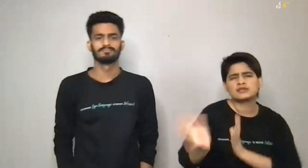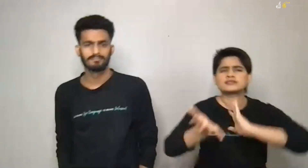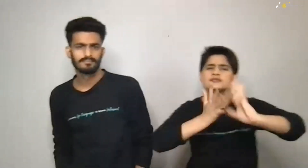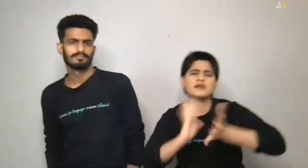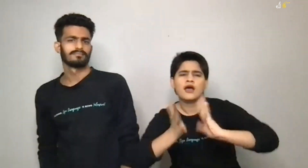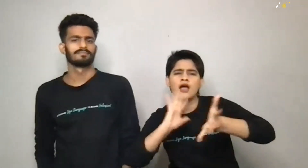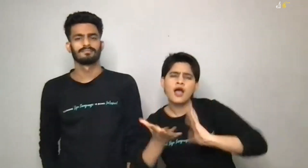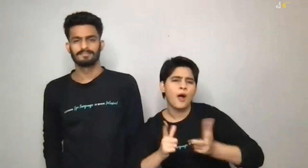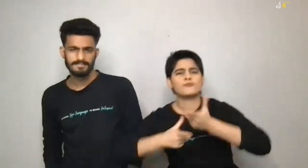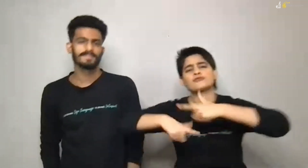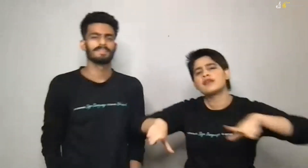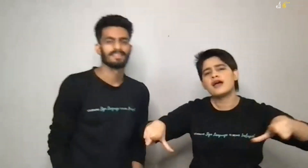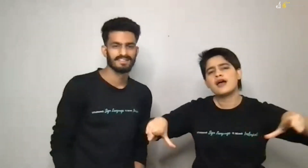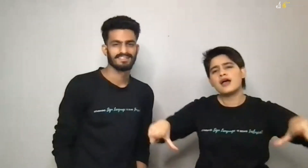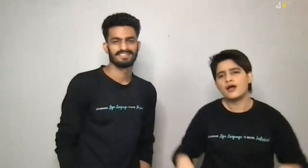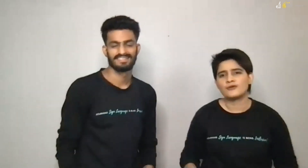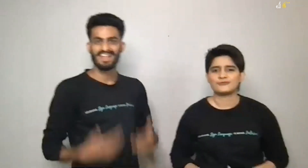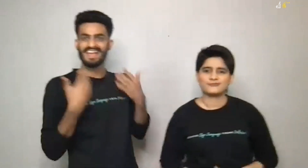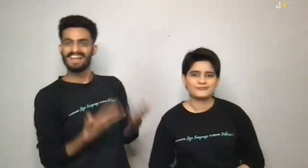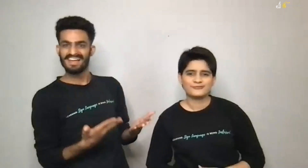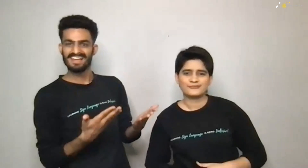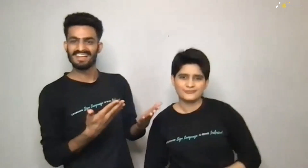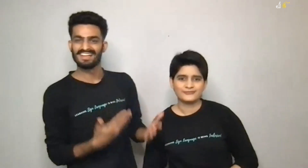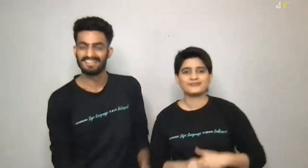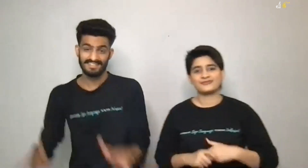The language is expressive.